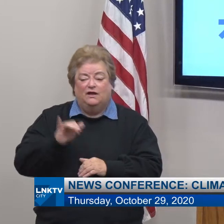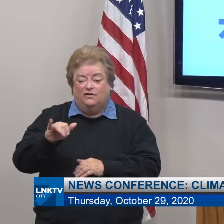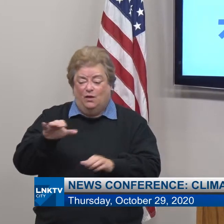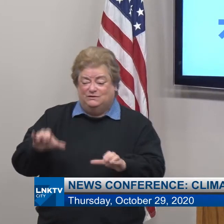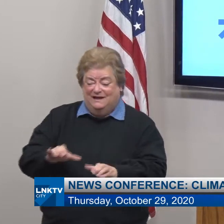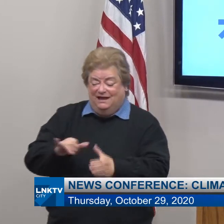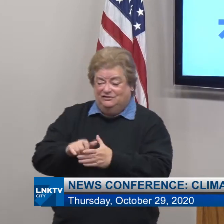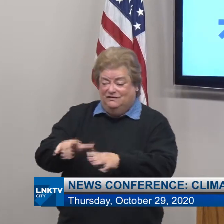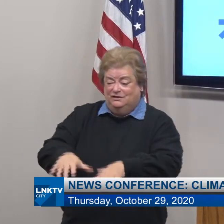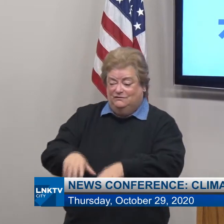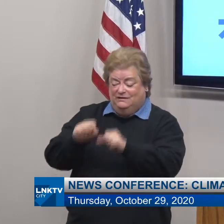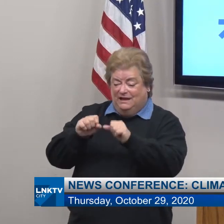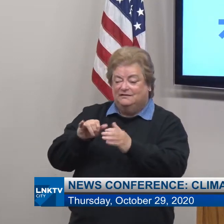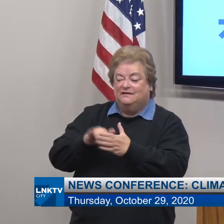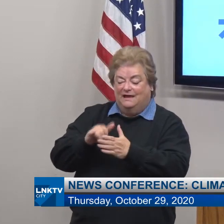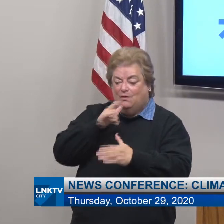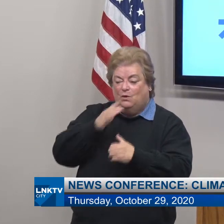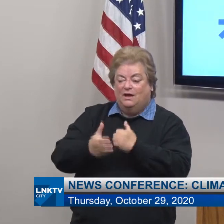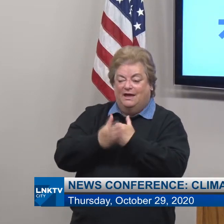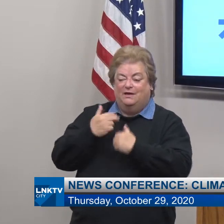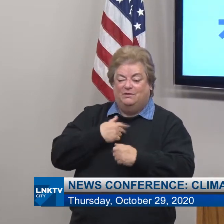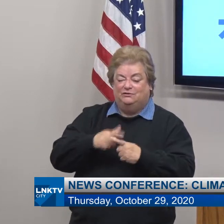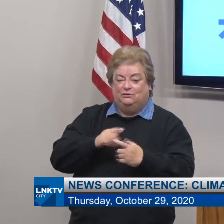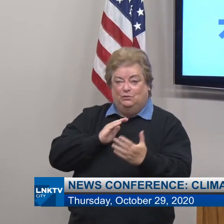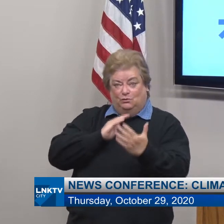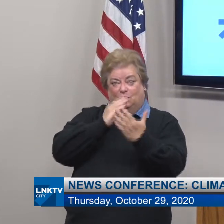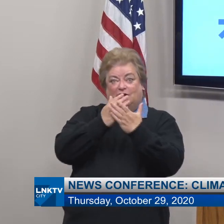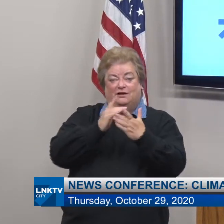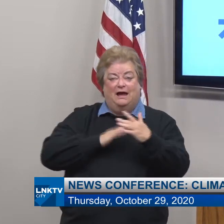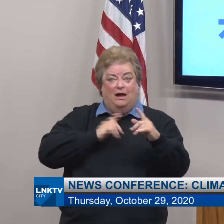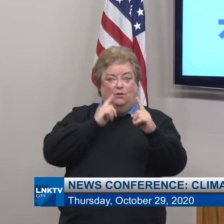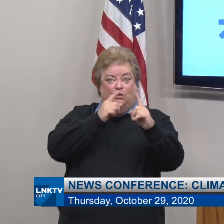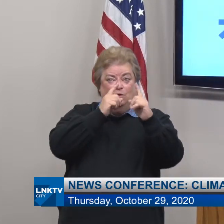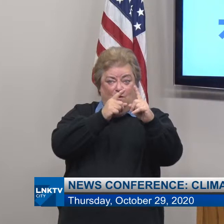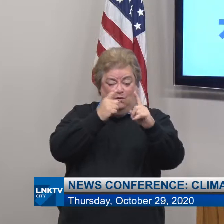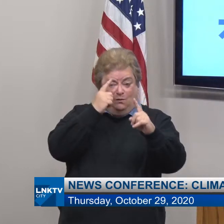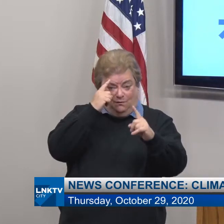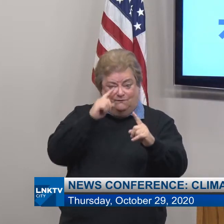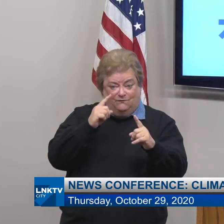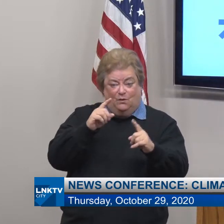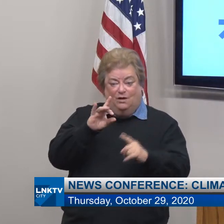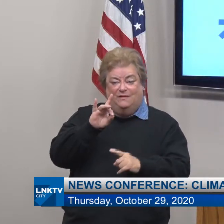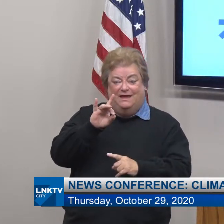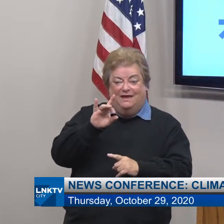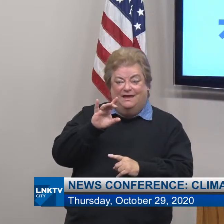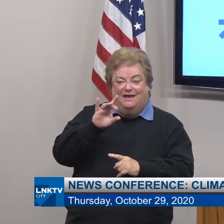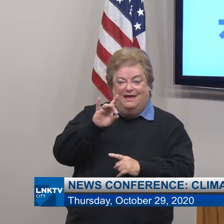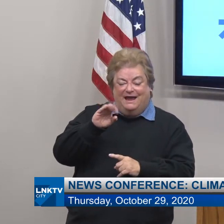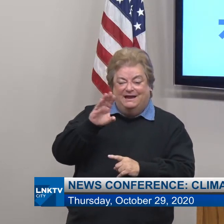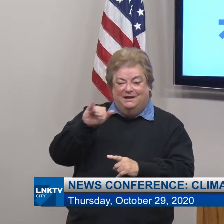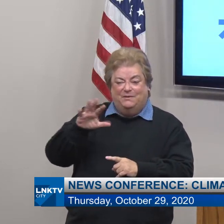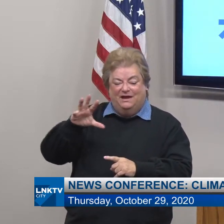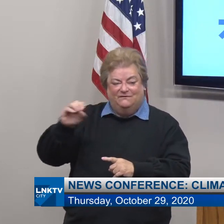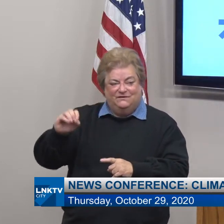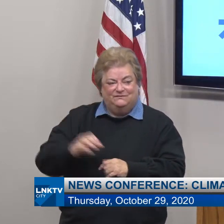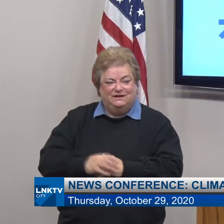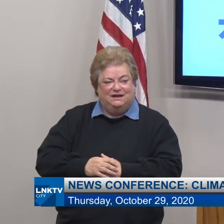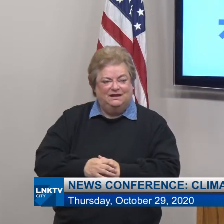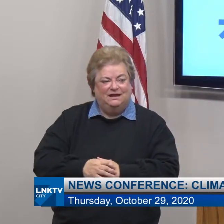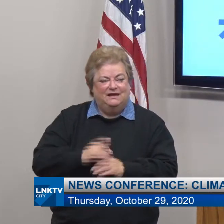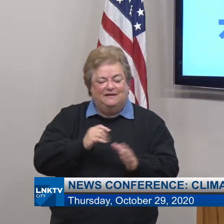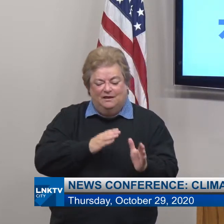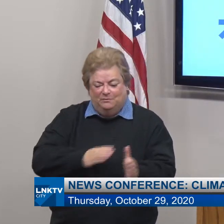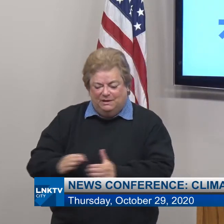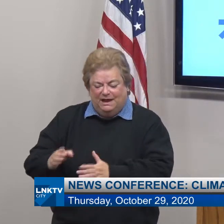that will help us achieve our 80 by 50 goal. And the private sector has such an important role to play in this work. Ultimately, the plan